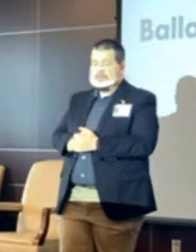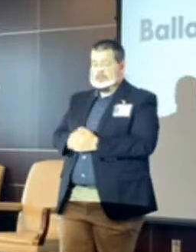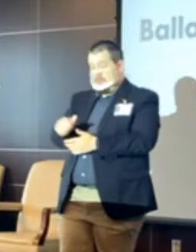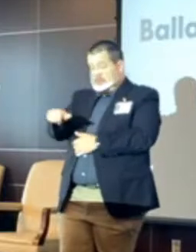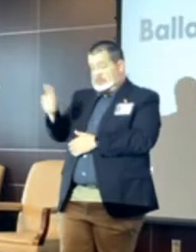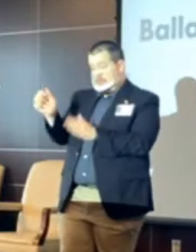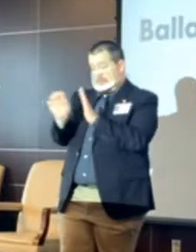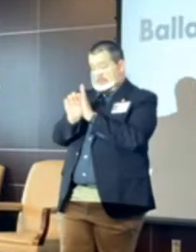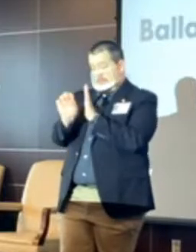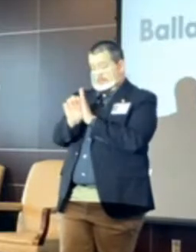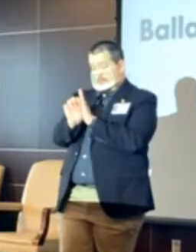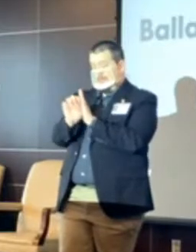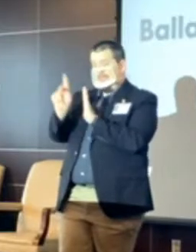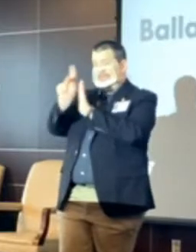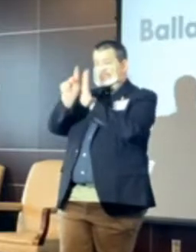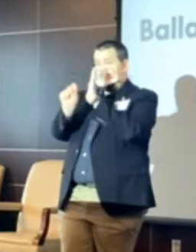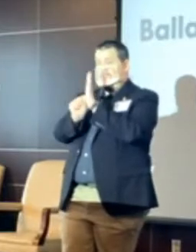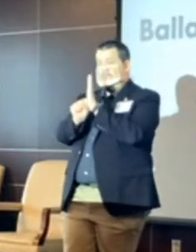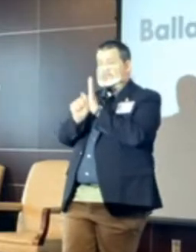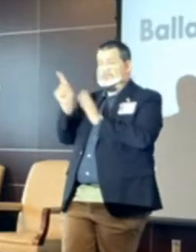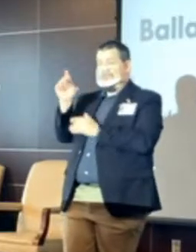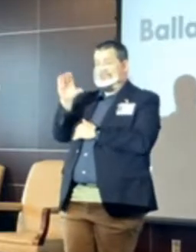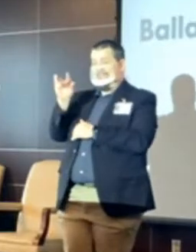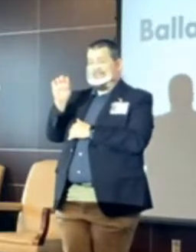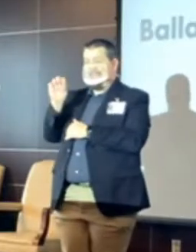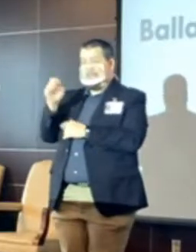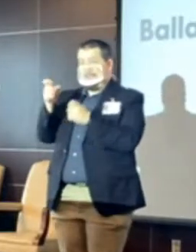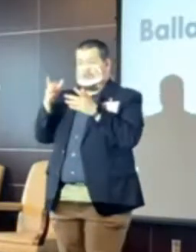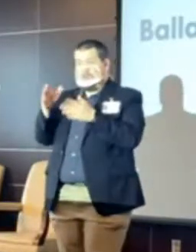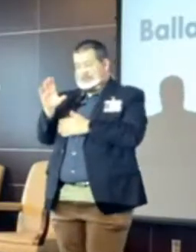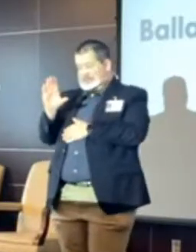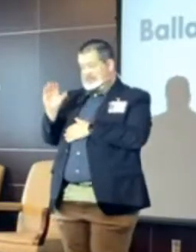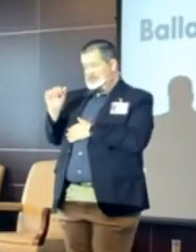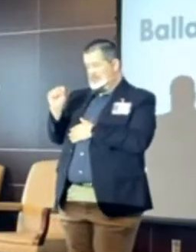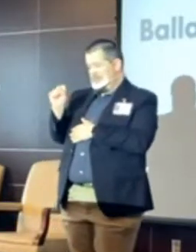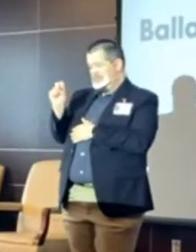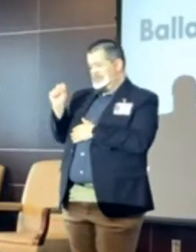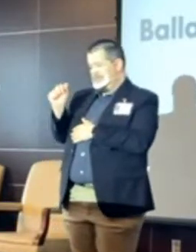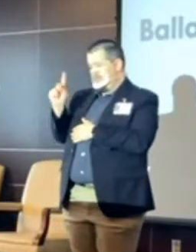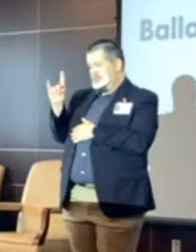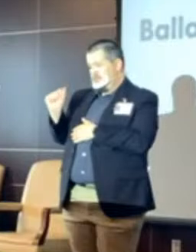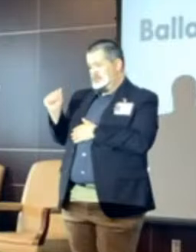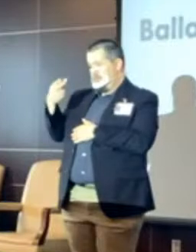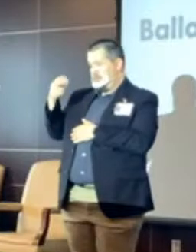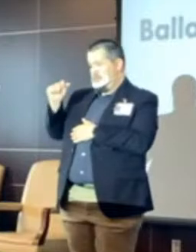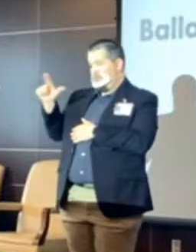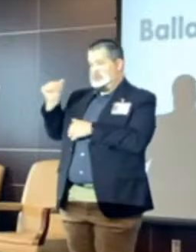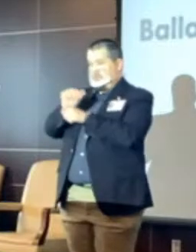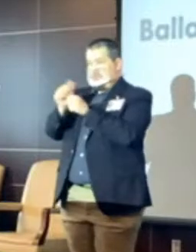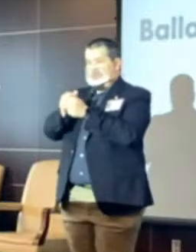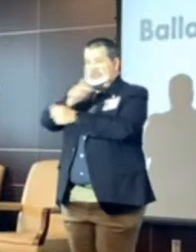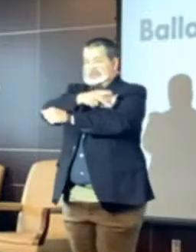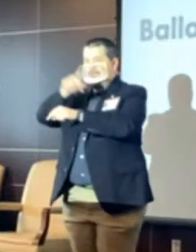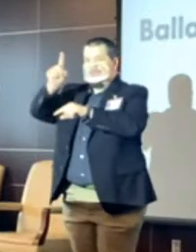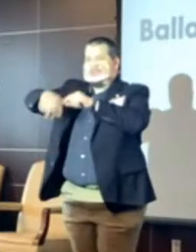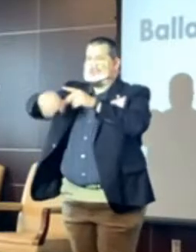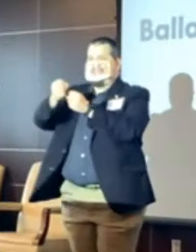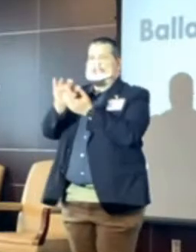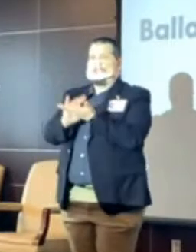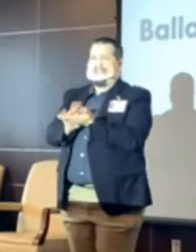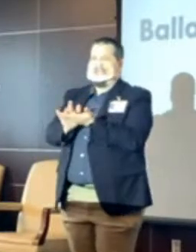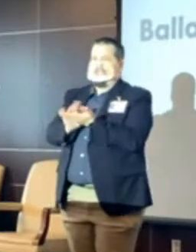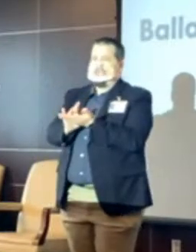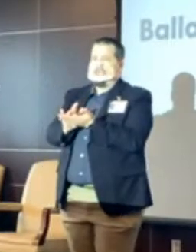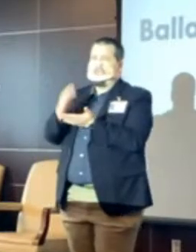Another example is in Kingsport. One of our case managers, Cassandra Hall, was working with a patient who was unable to get medications. And as